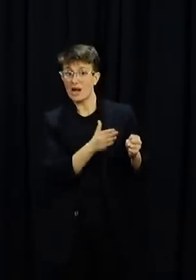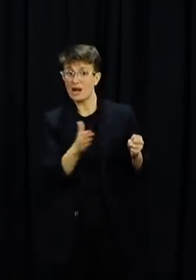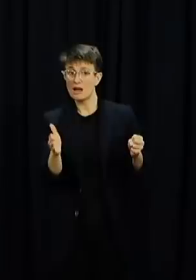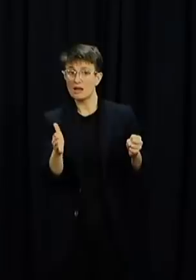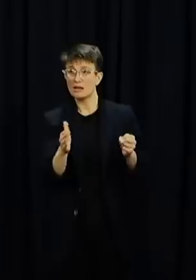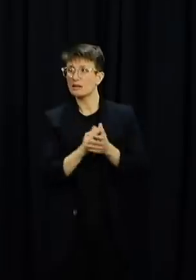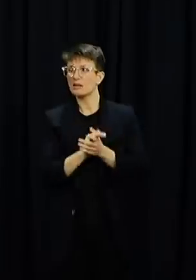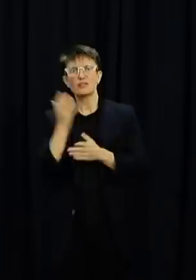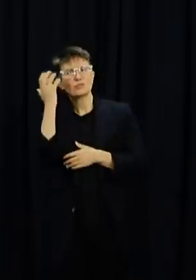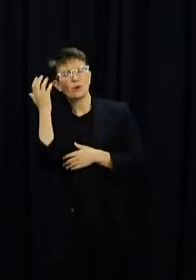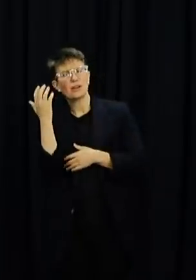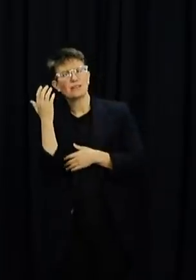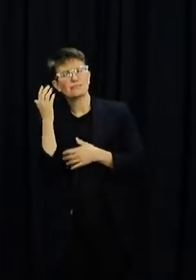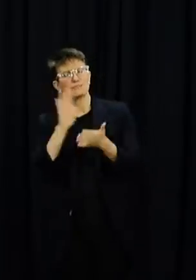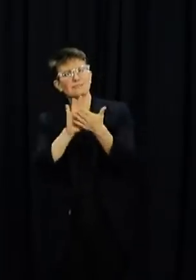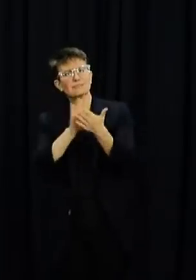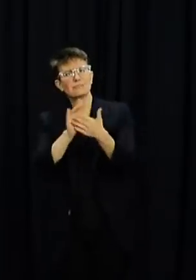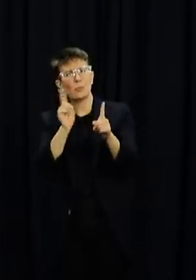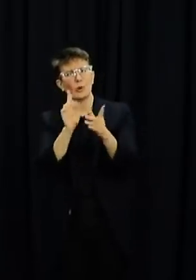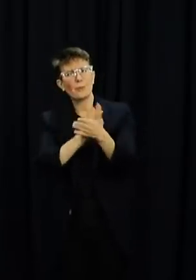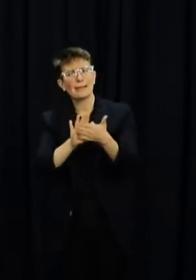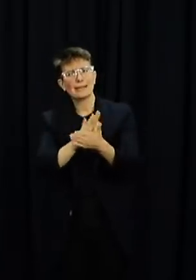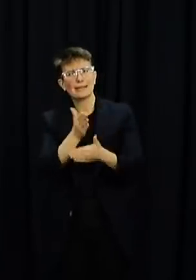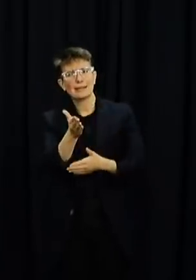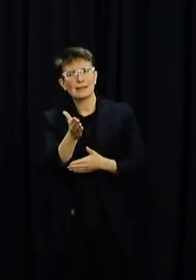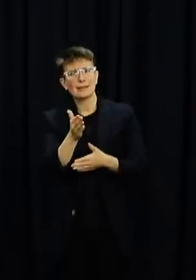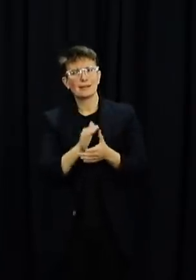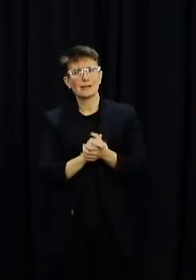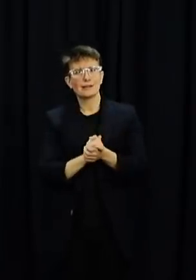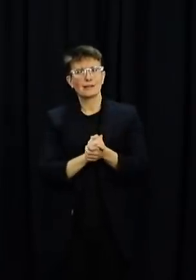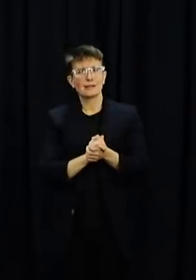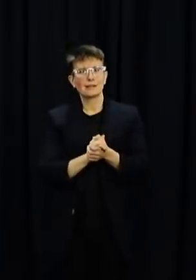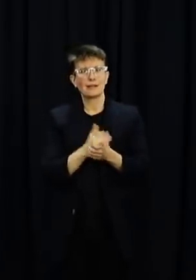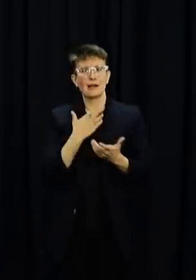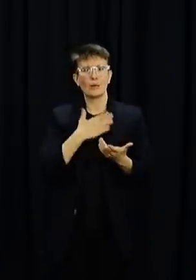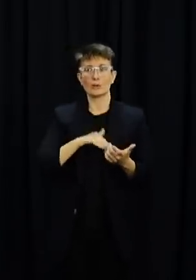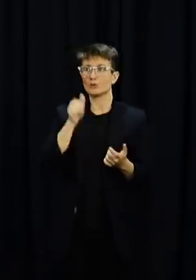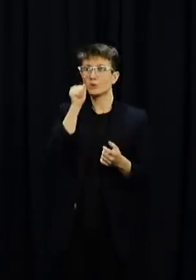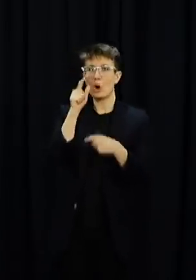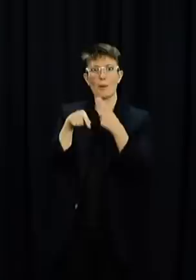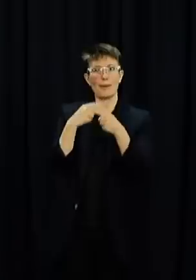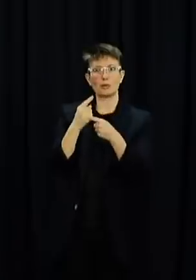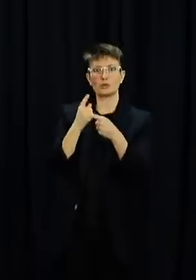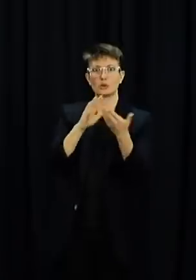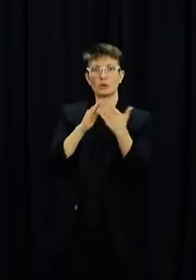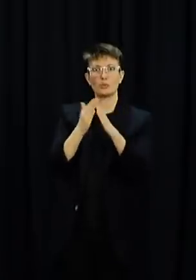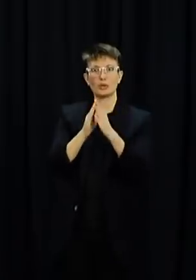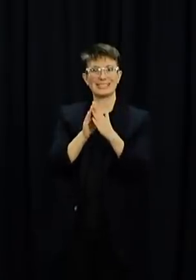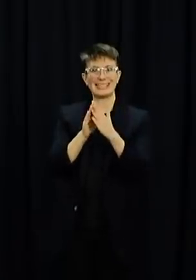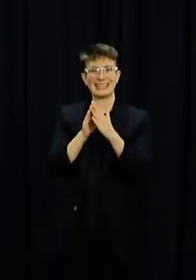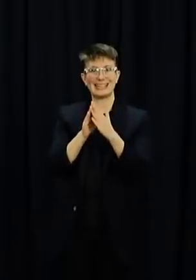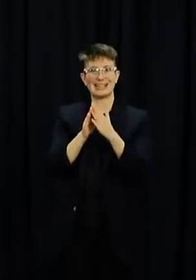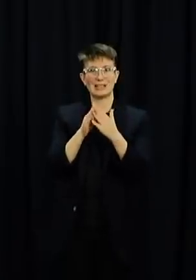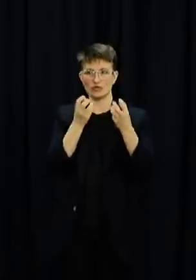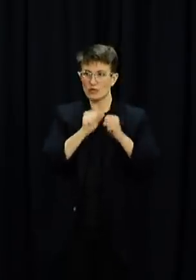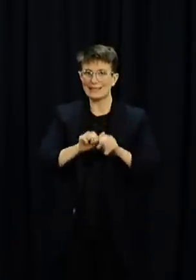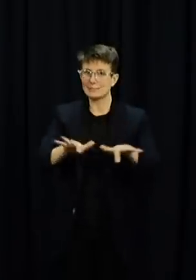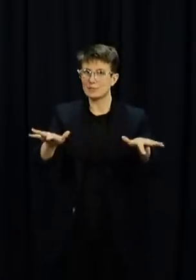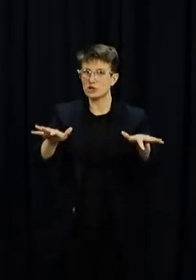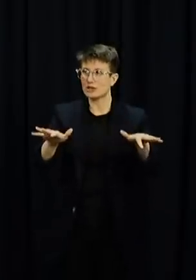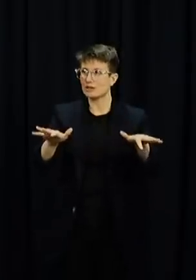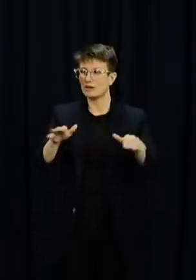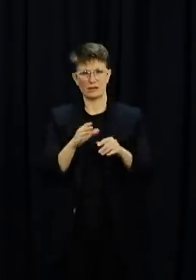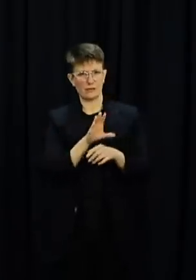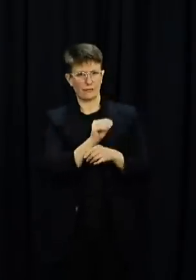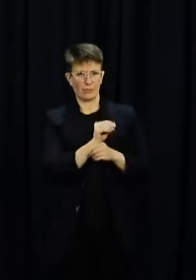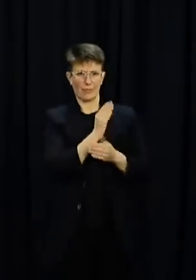what, sorry, Tova? About the community transmission back in New Zealand. From the space of 2:30 till being notified last night?